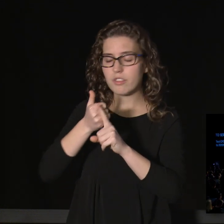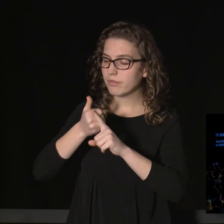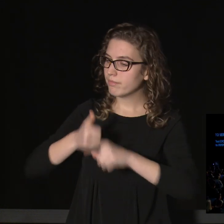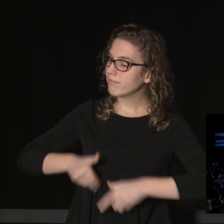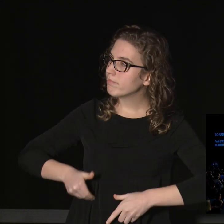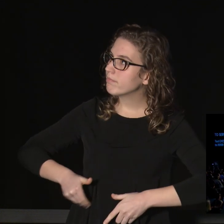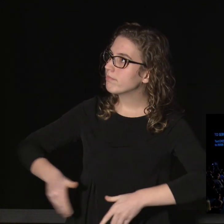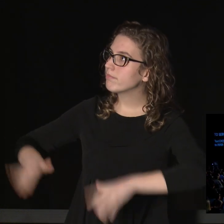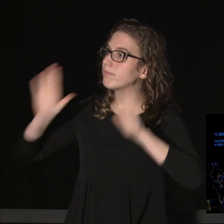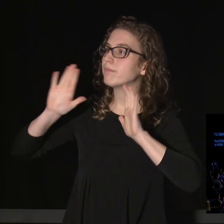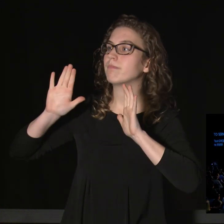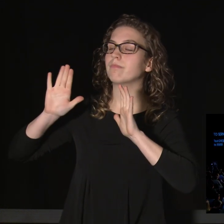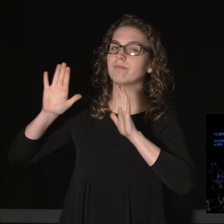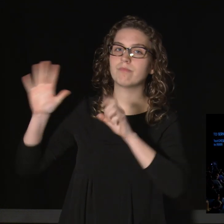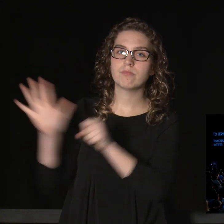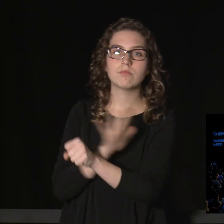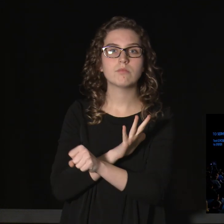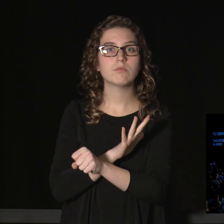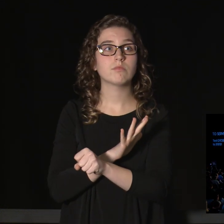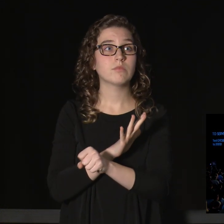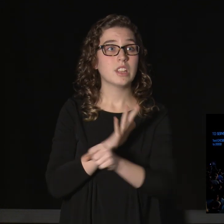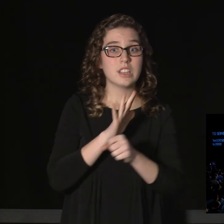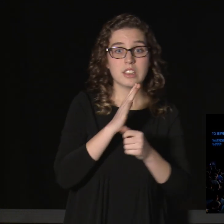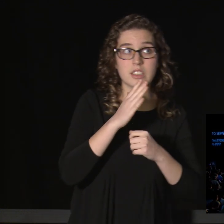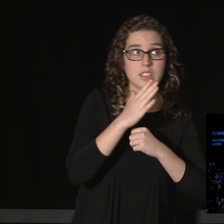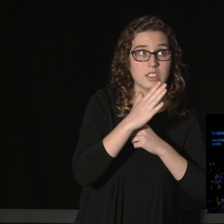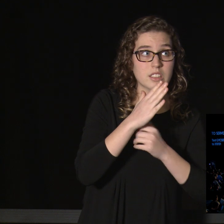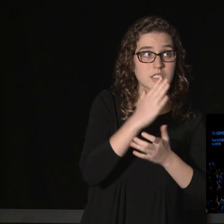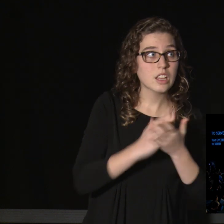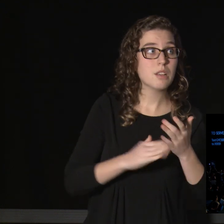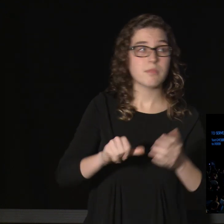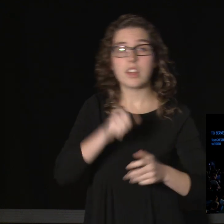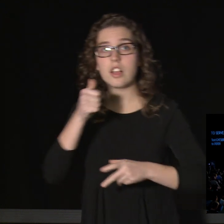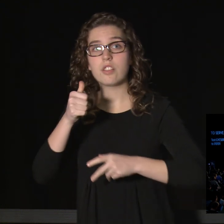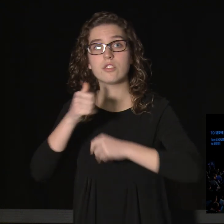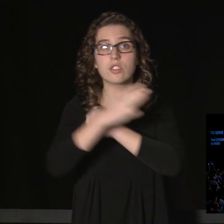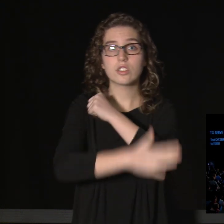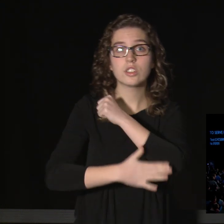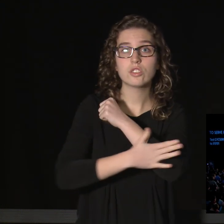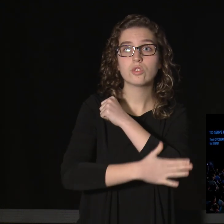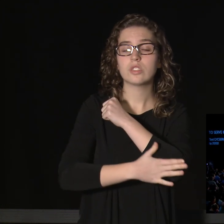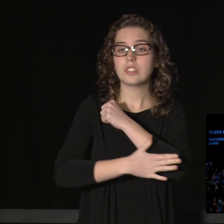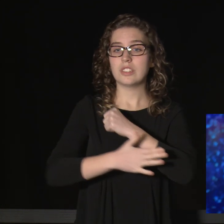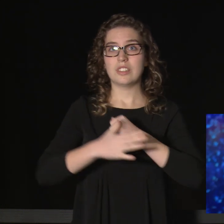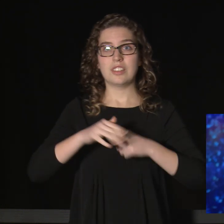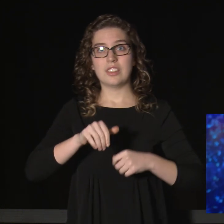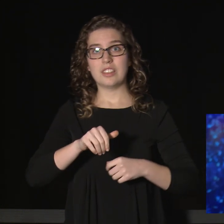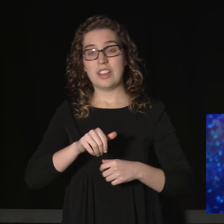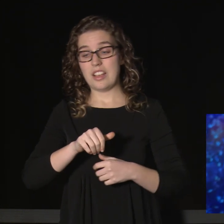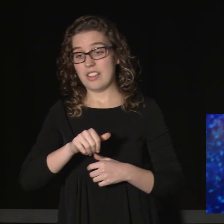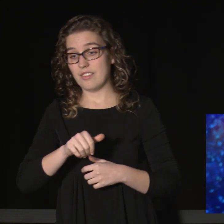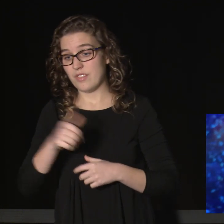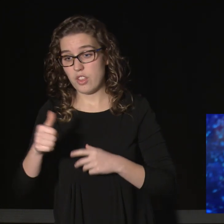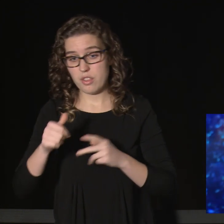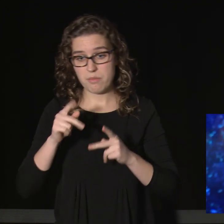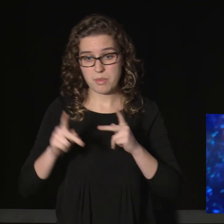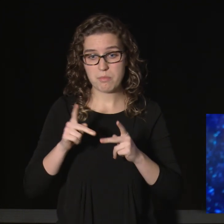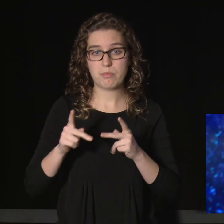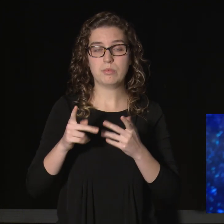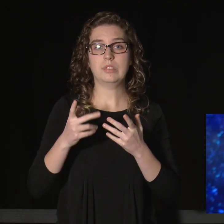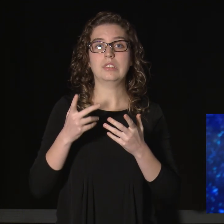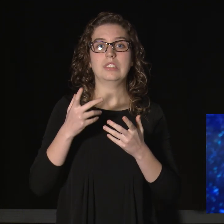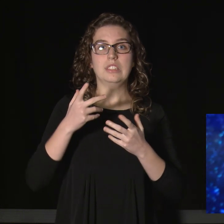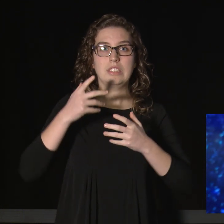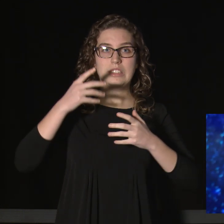Him. For some, it may be overseas. For others, it'll be right here in the urban jungles of North America,